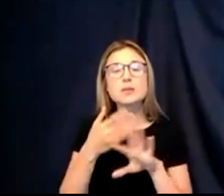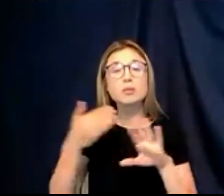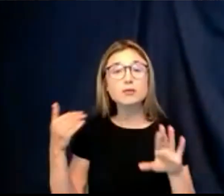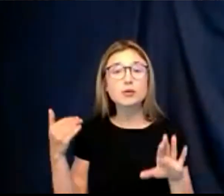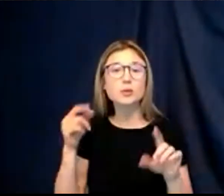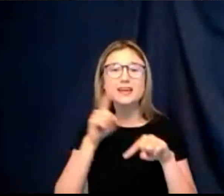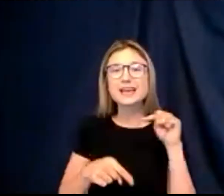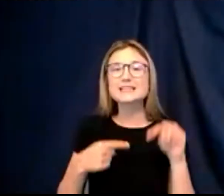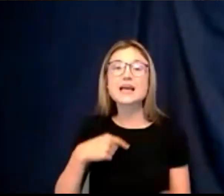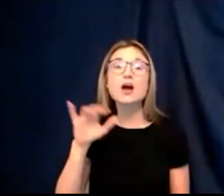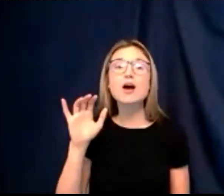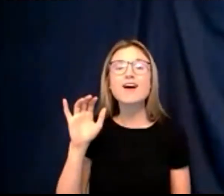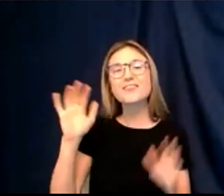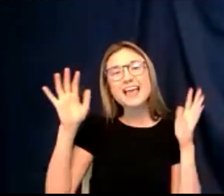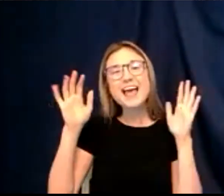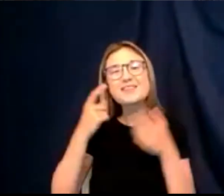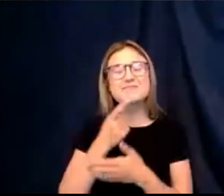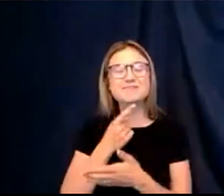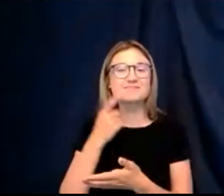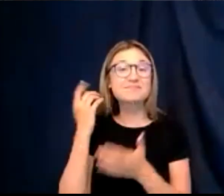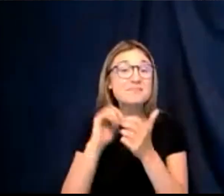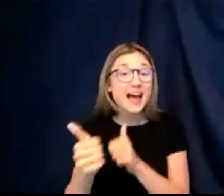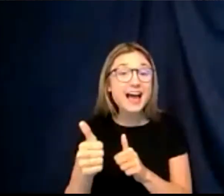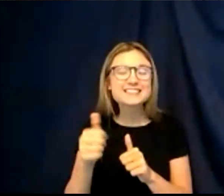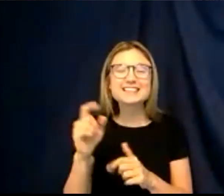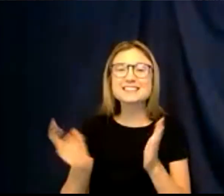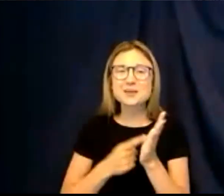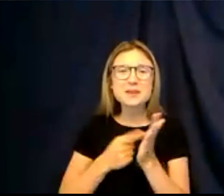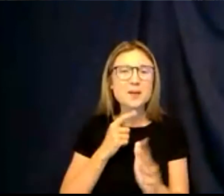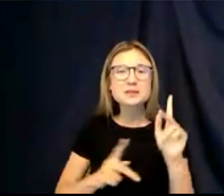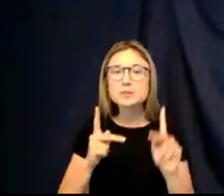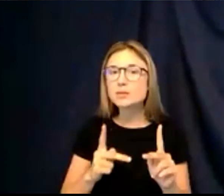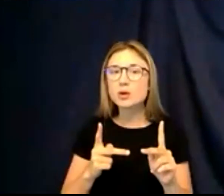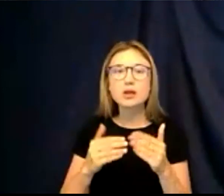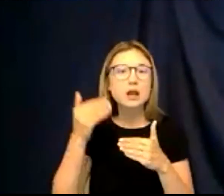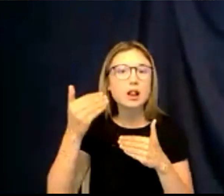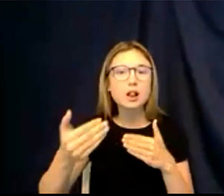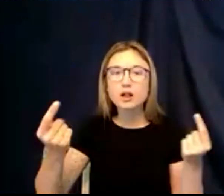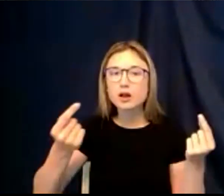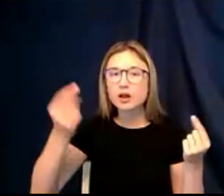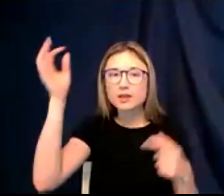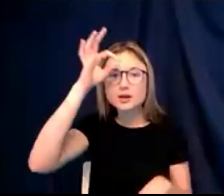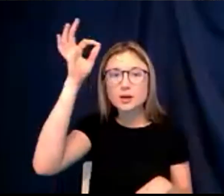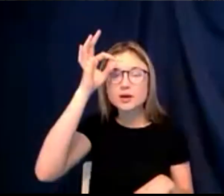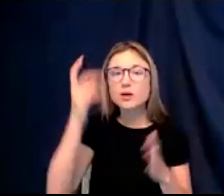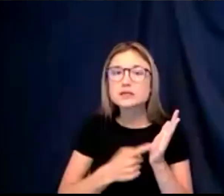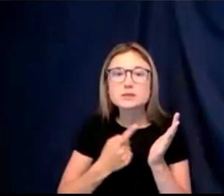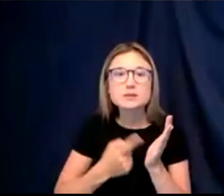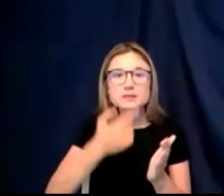passed, because sometimes nobody really knows what to do with the next steps. And sometimes, to be honest, they're